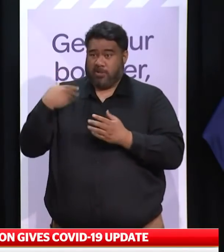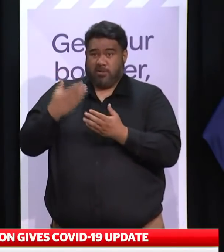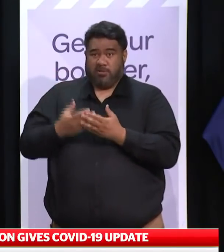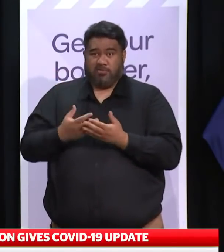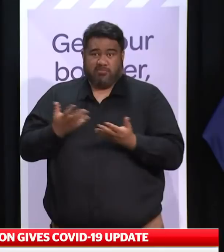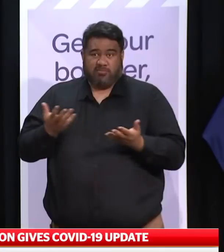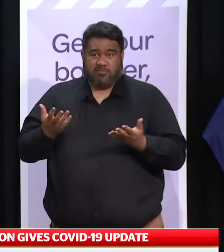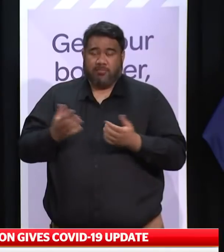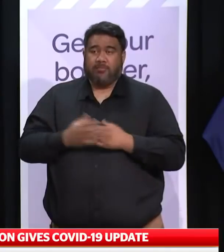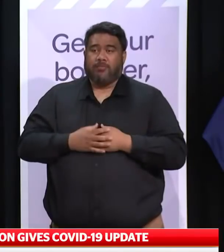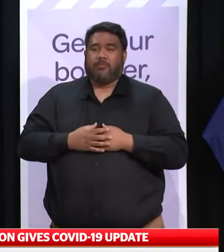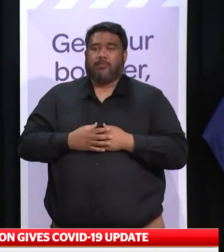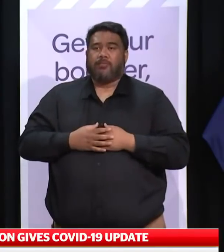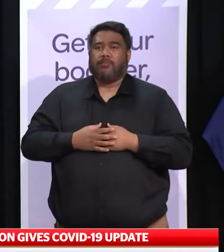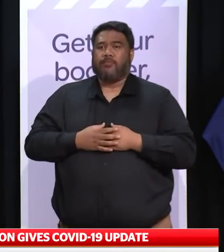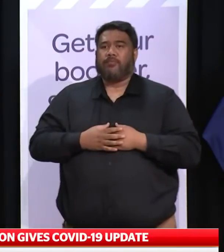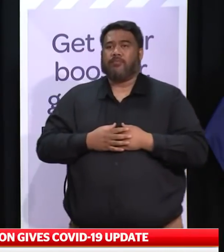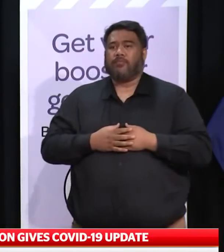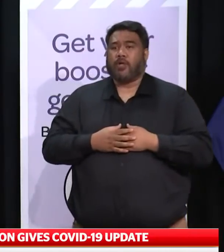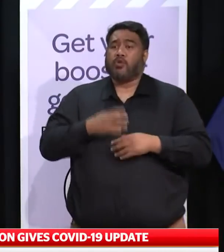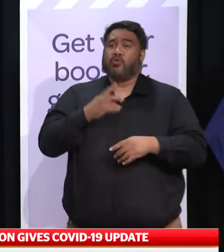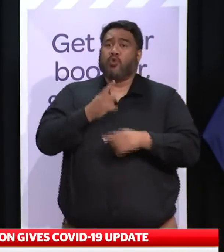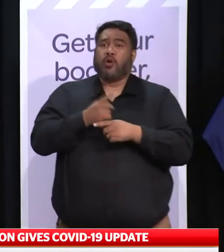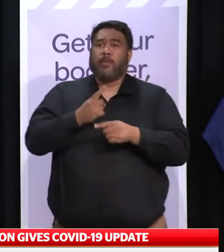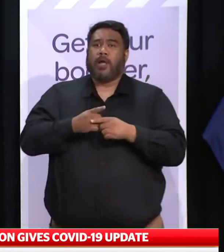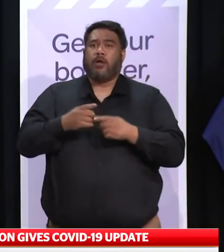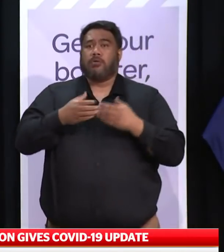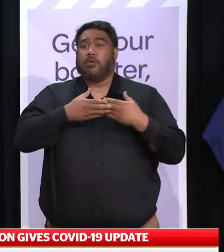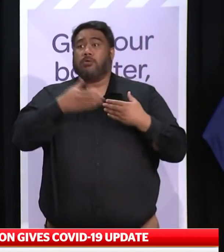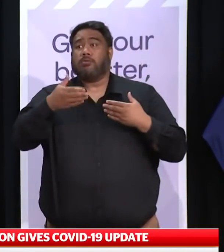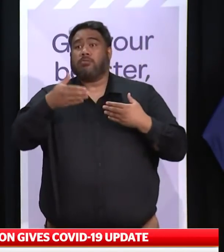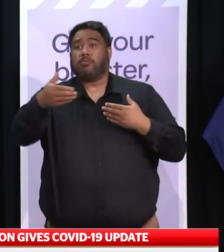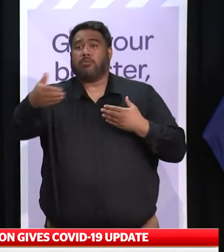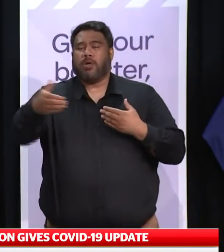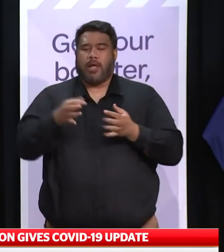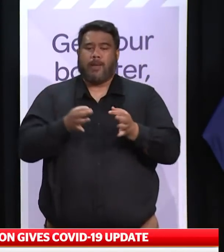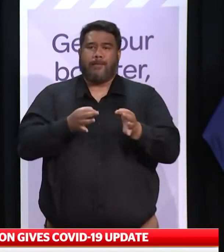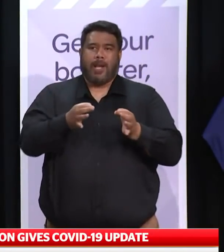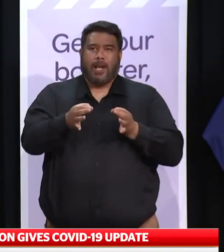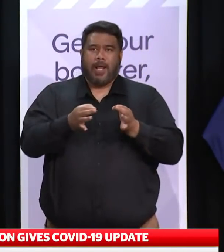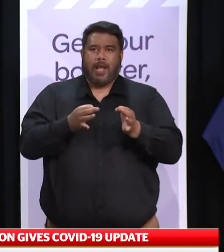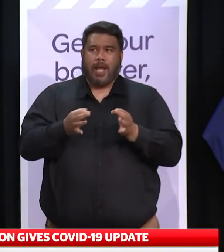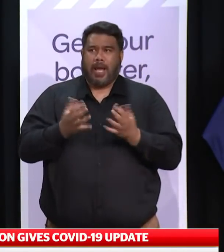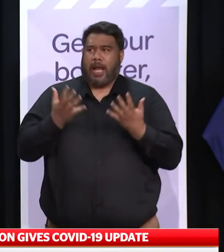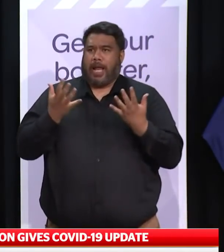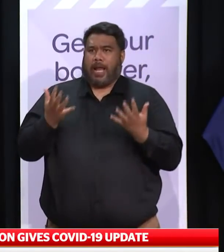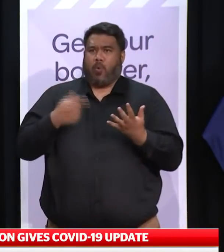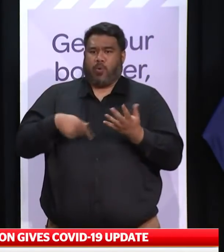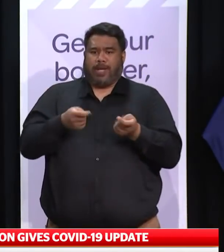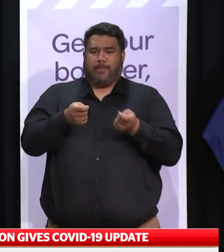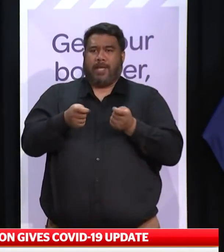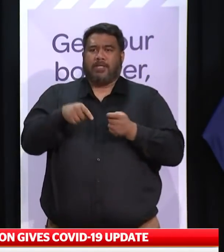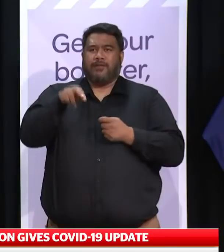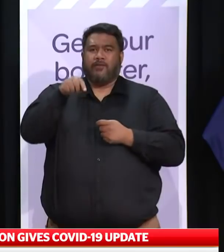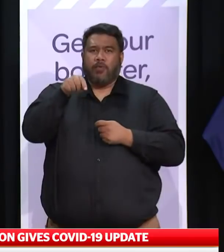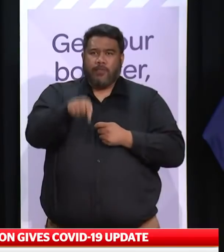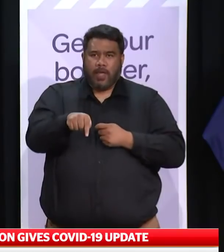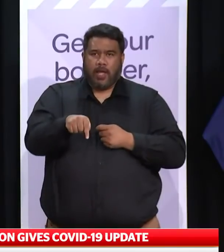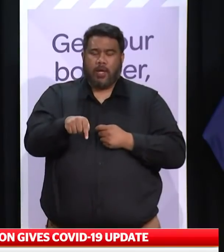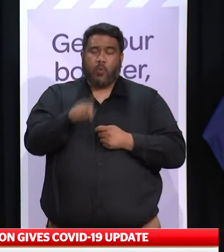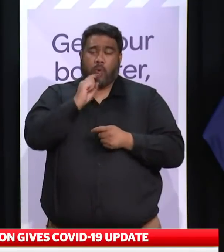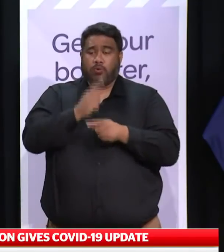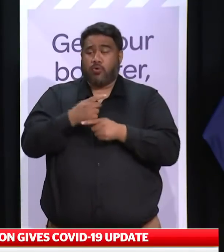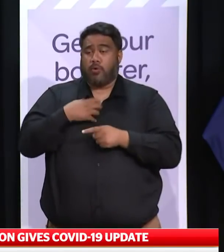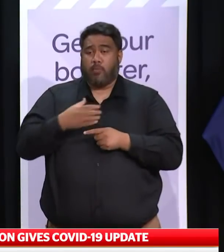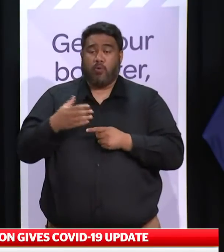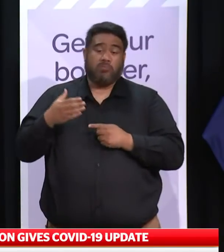few days. Beyond that, to wider planning, there is thought going in at the moment to how we might manage that, and we'll have more to say